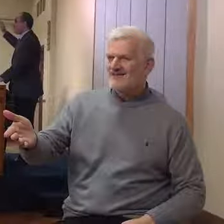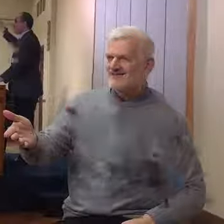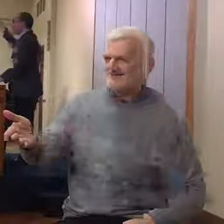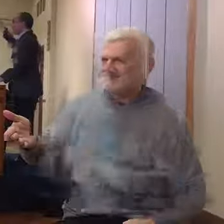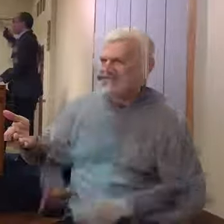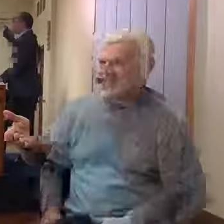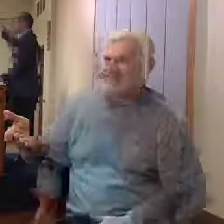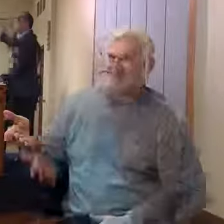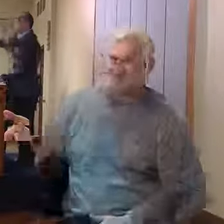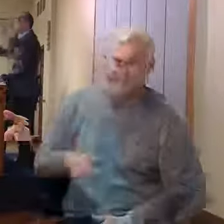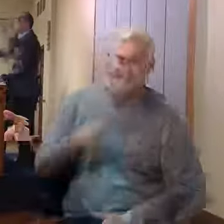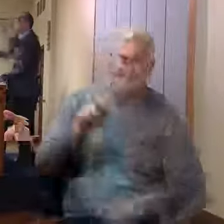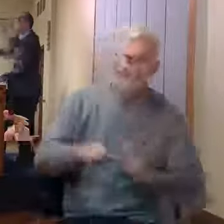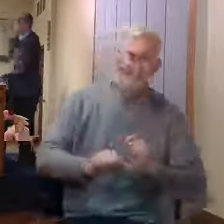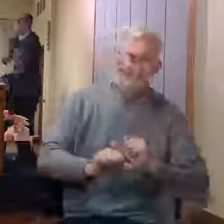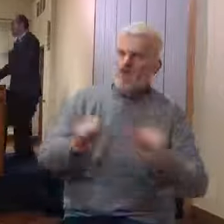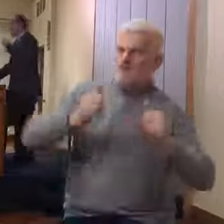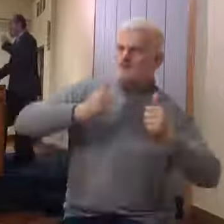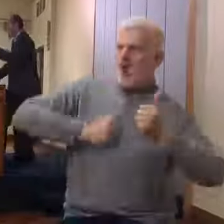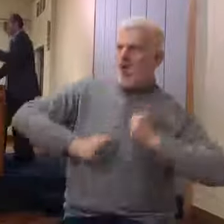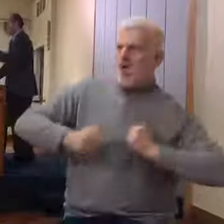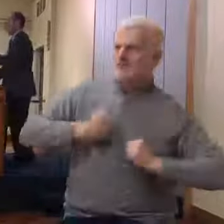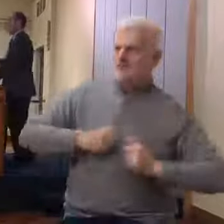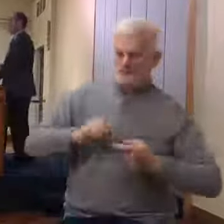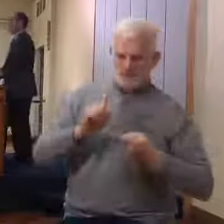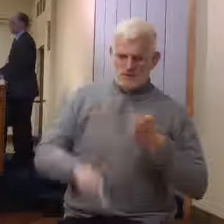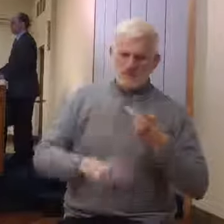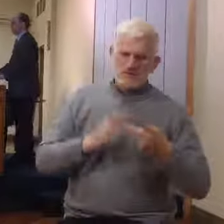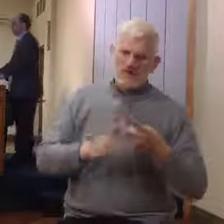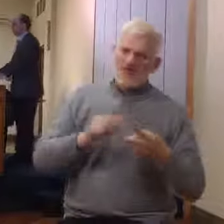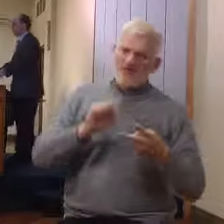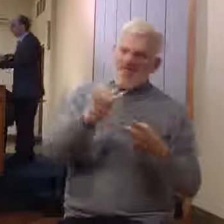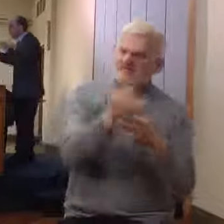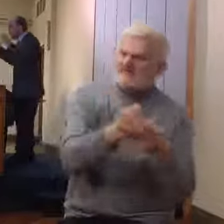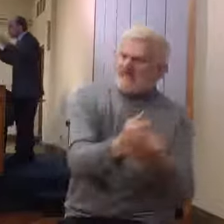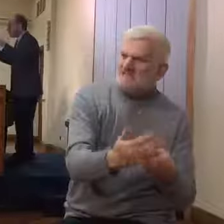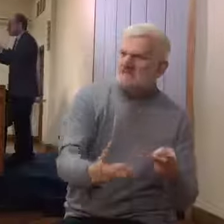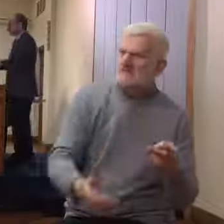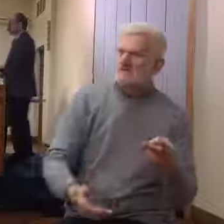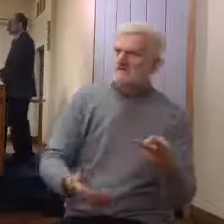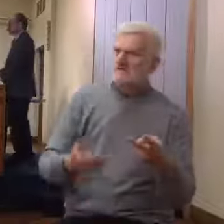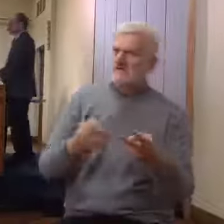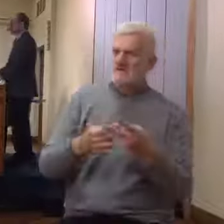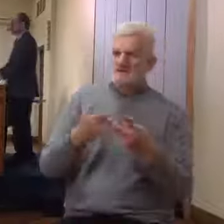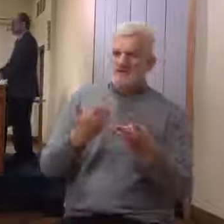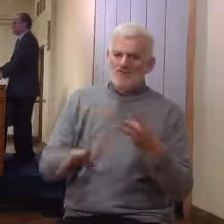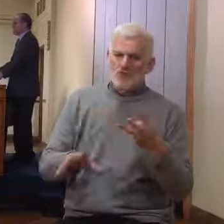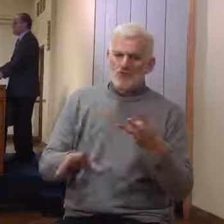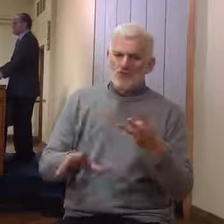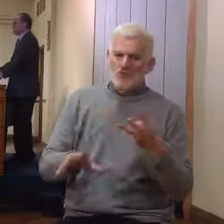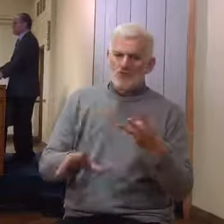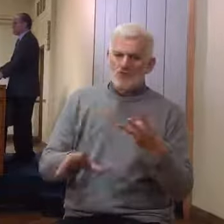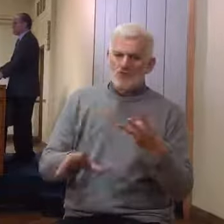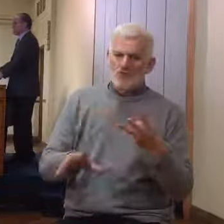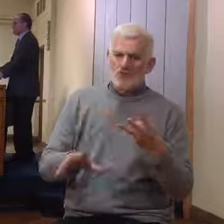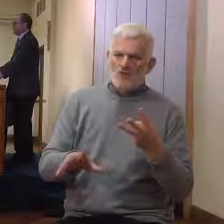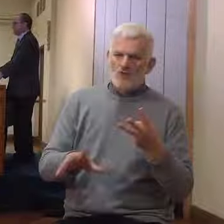Vietnam. Man's wickedness, man's sinfulness, man's evil thoughts and his...